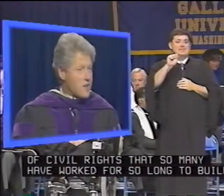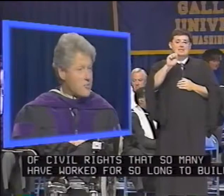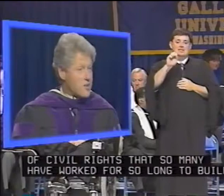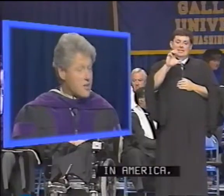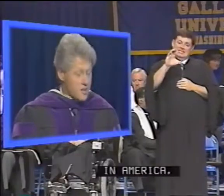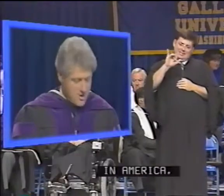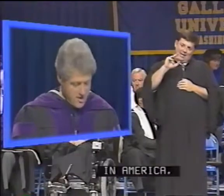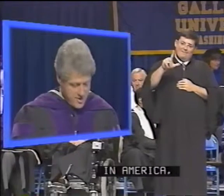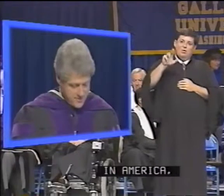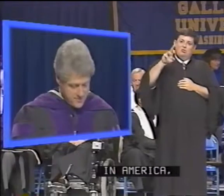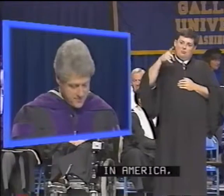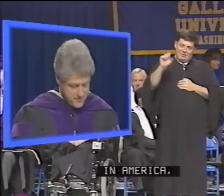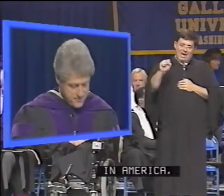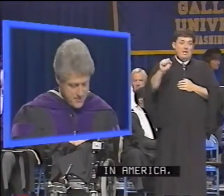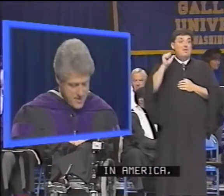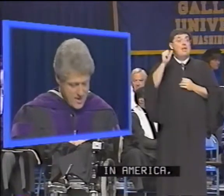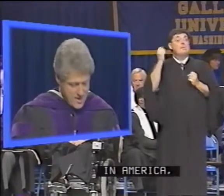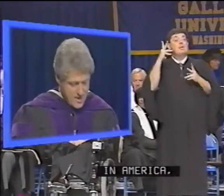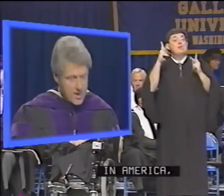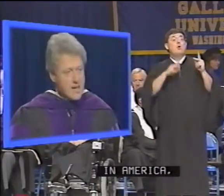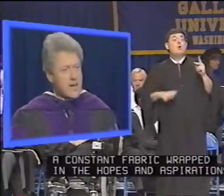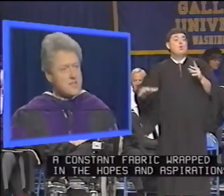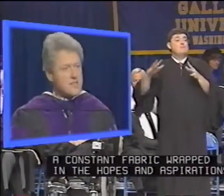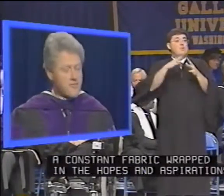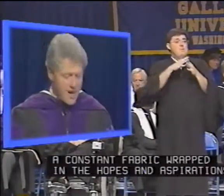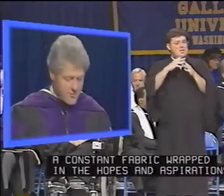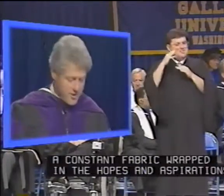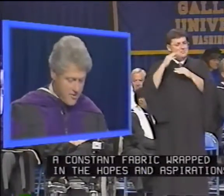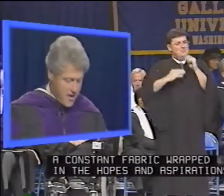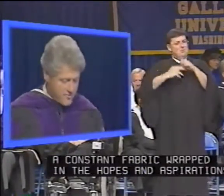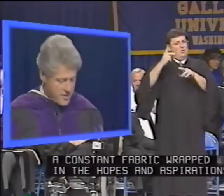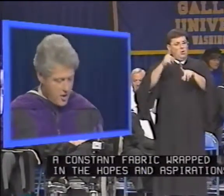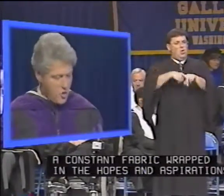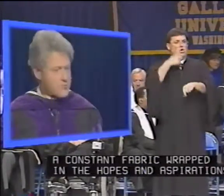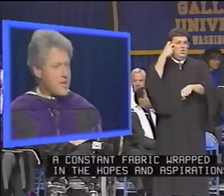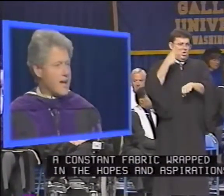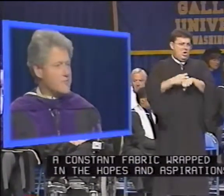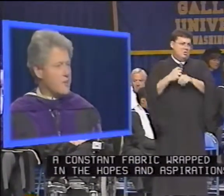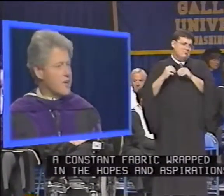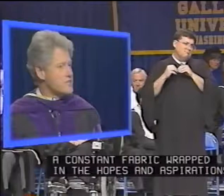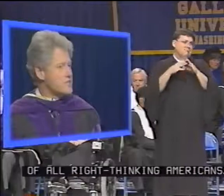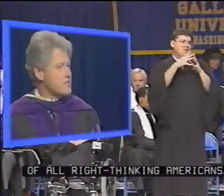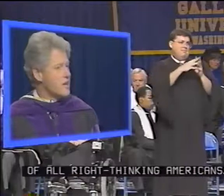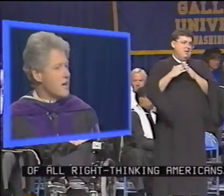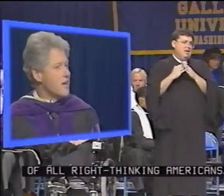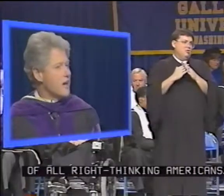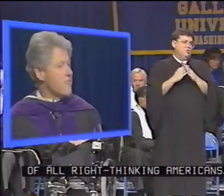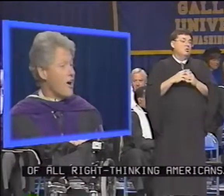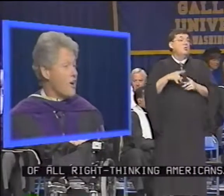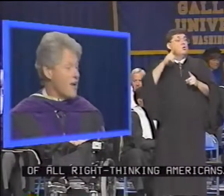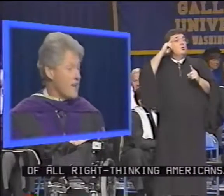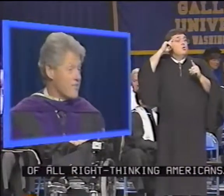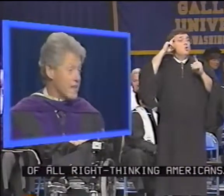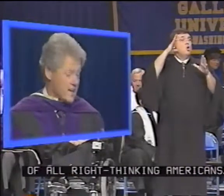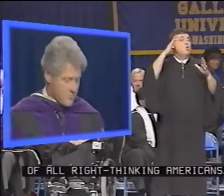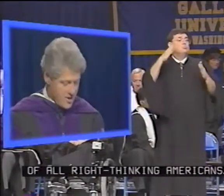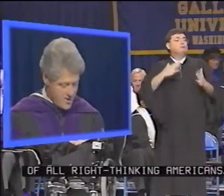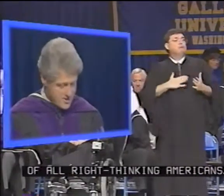to build in America. A constant fabric wrapped in the hopes and aspirations of all right-thinking Americans.